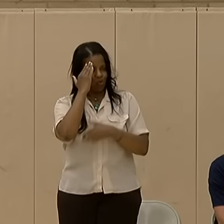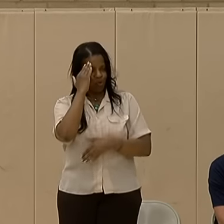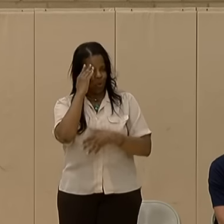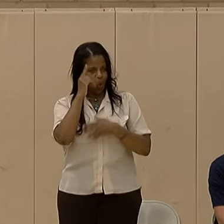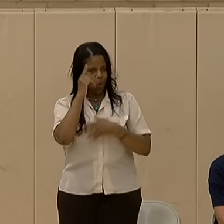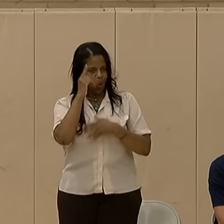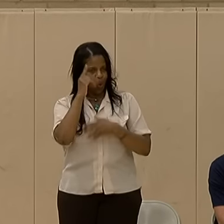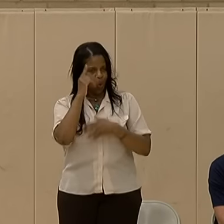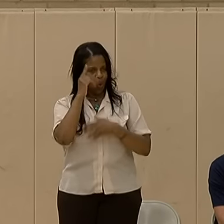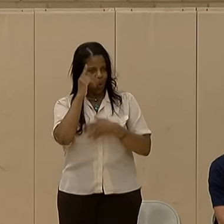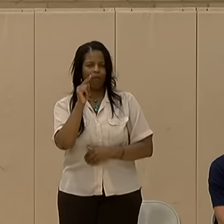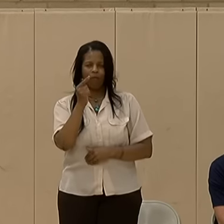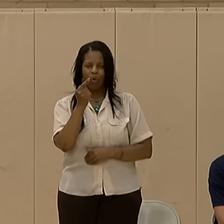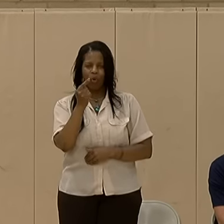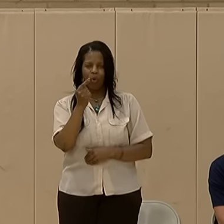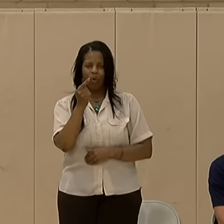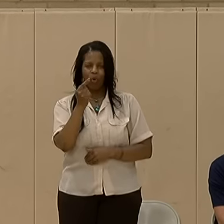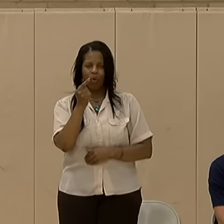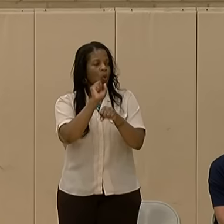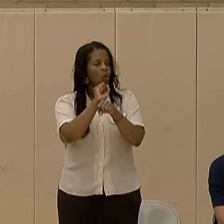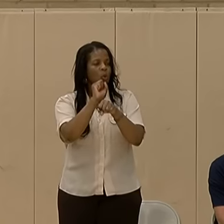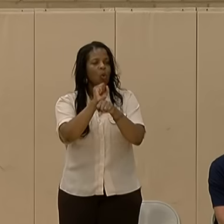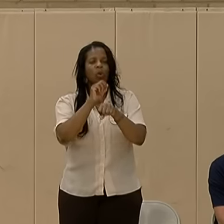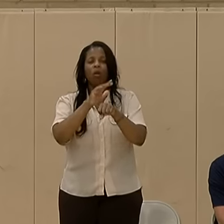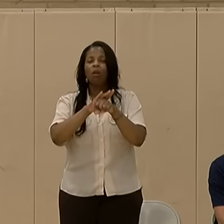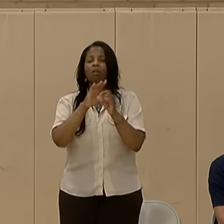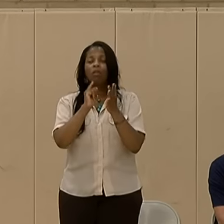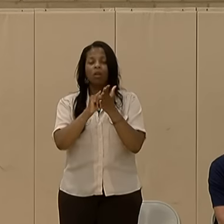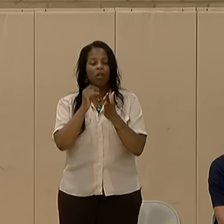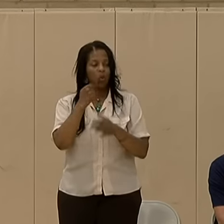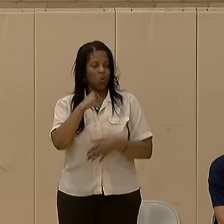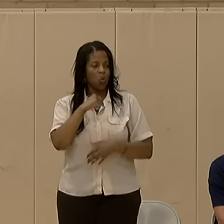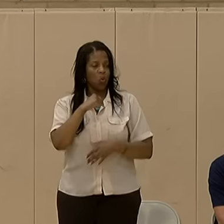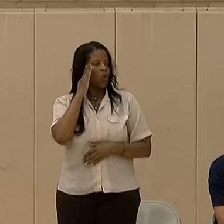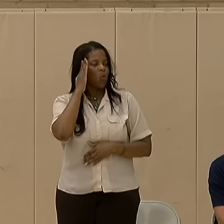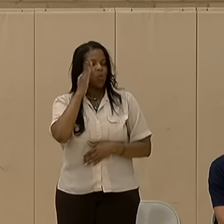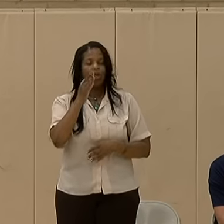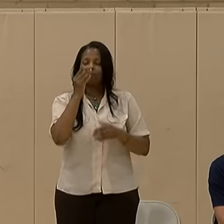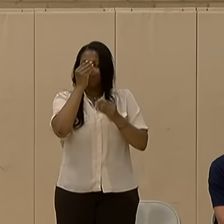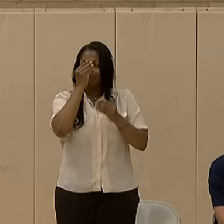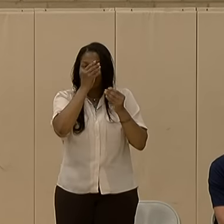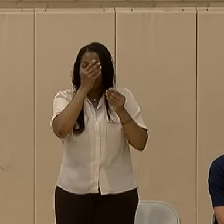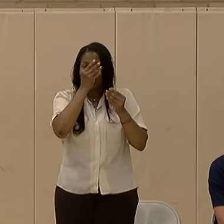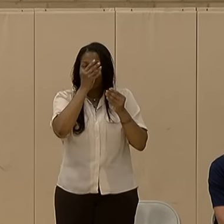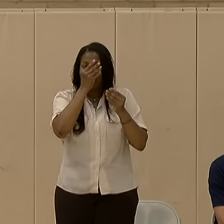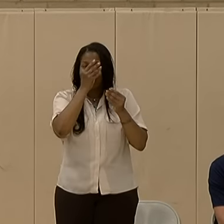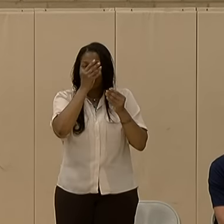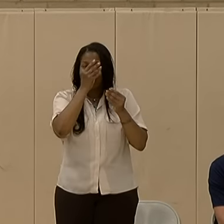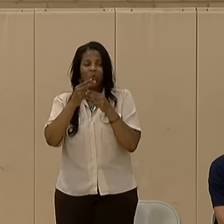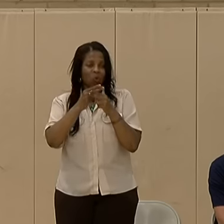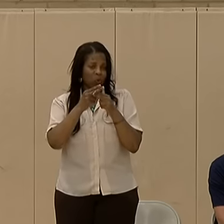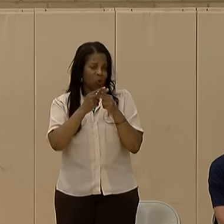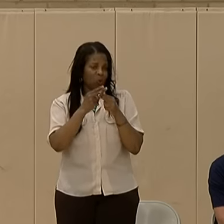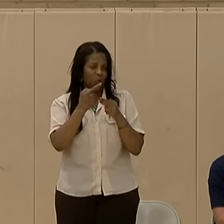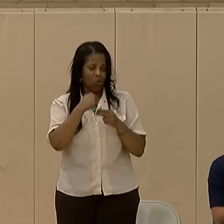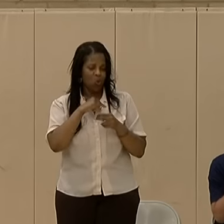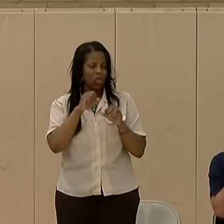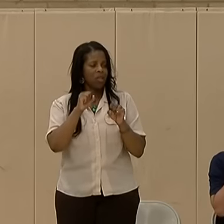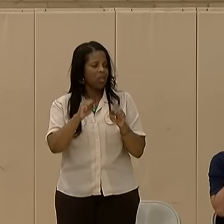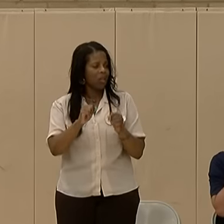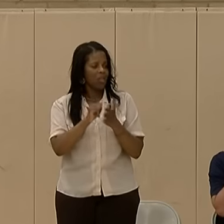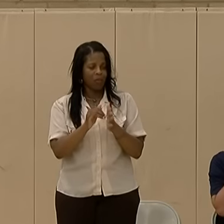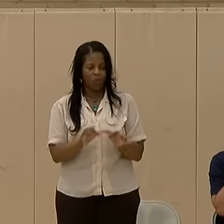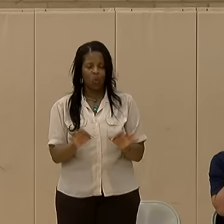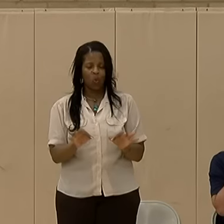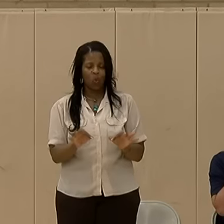structures destroyed. So we're working on that. We will get that to the individuals as soon as we can. That's very important information. Okay, I'd now